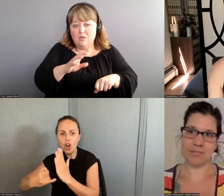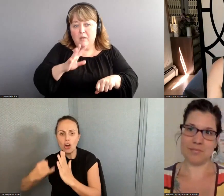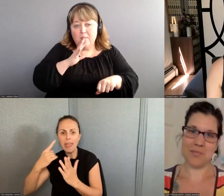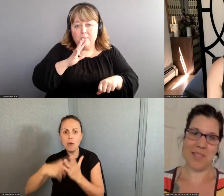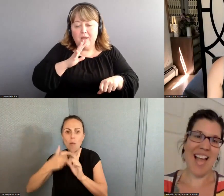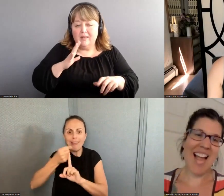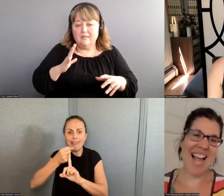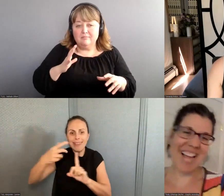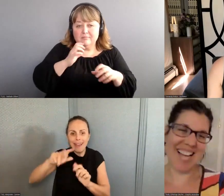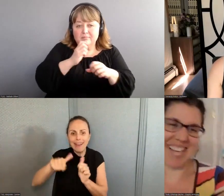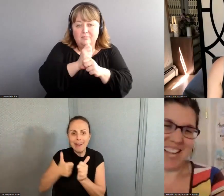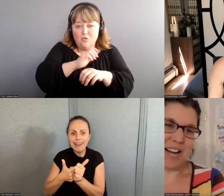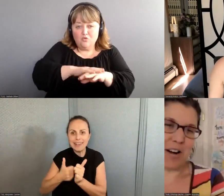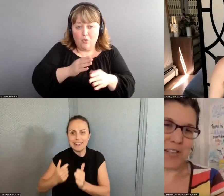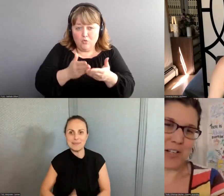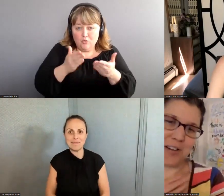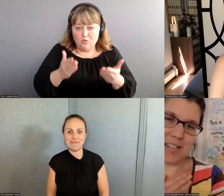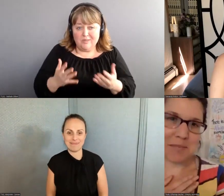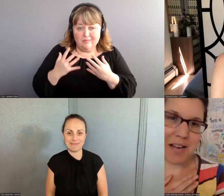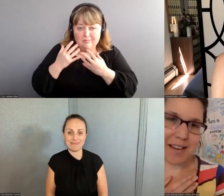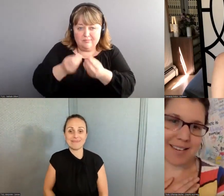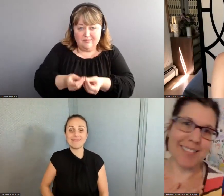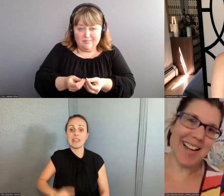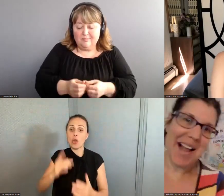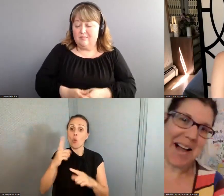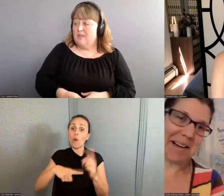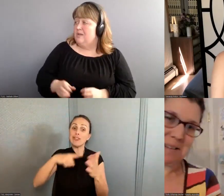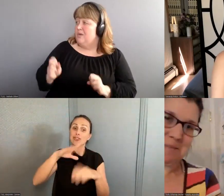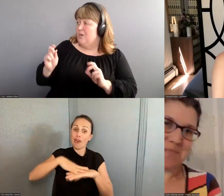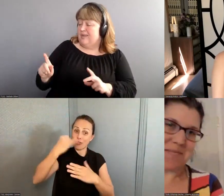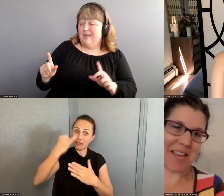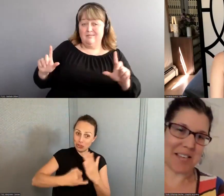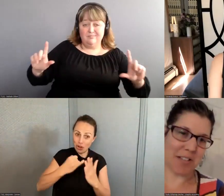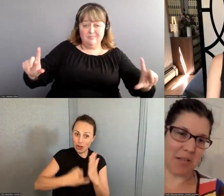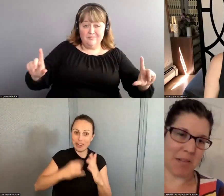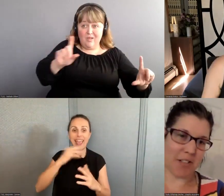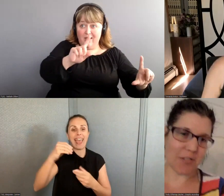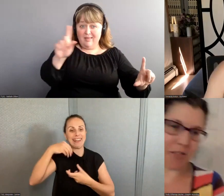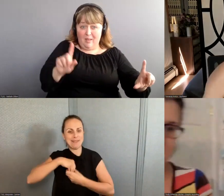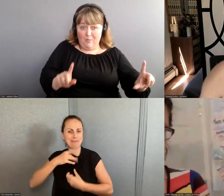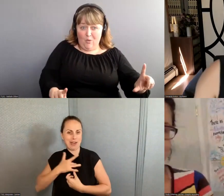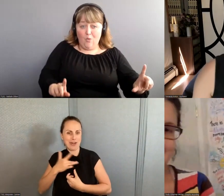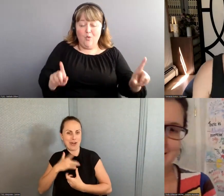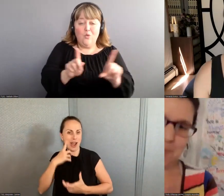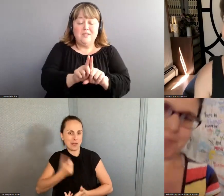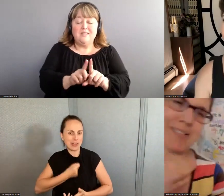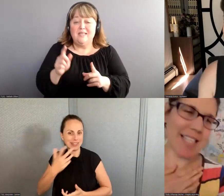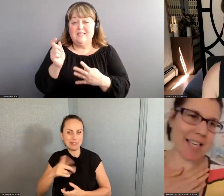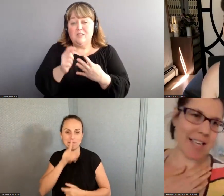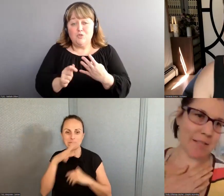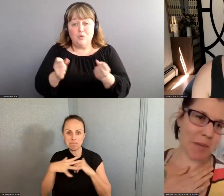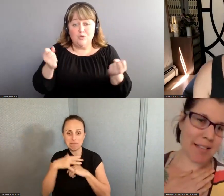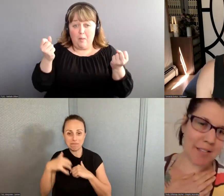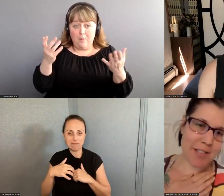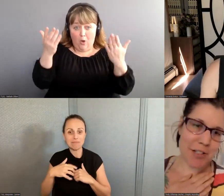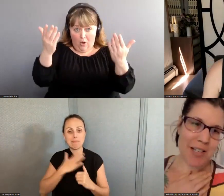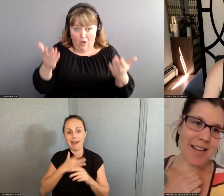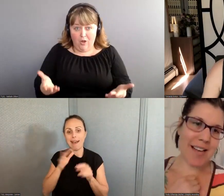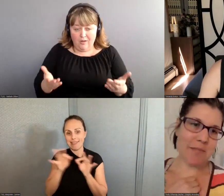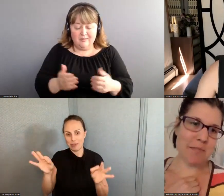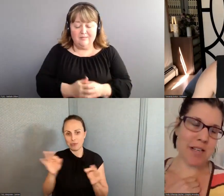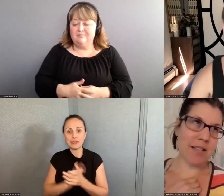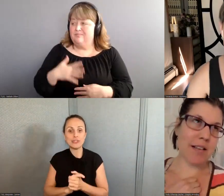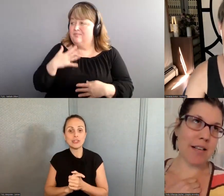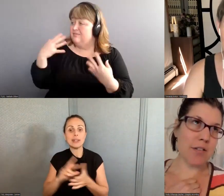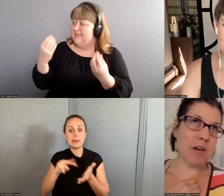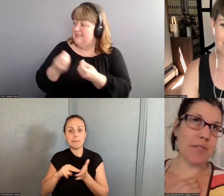maybe. On the chart and in my heart. Thank you so much. It's what you say in my language, and